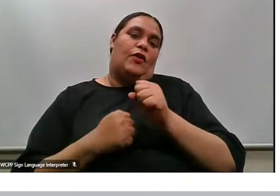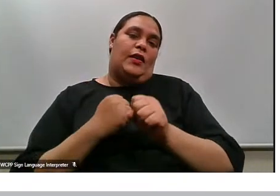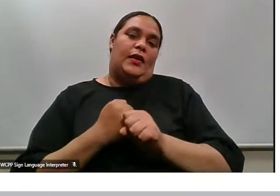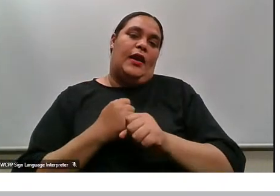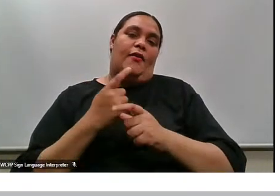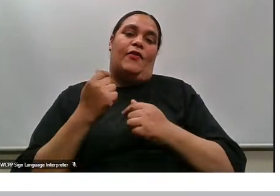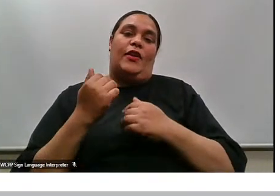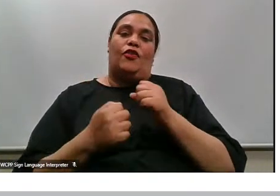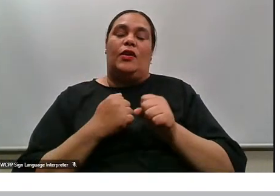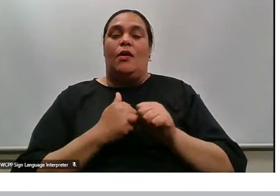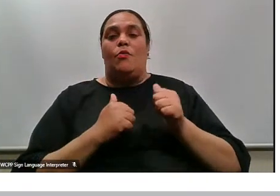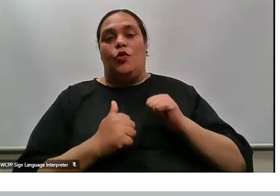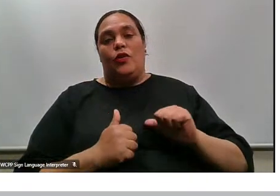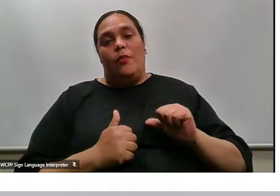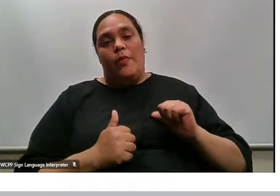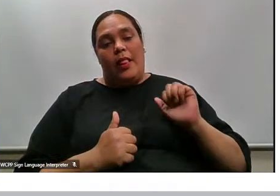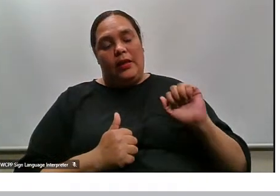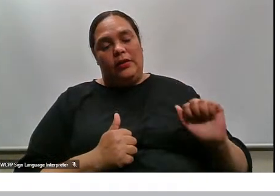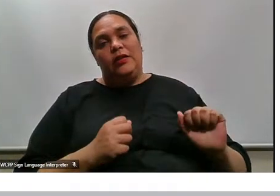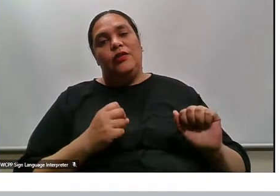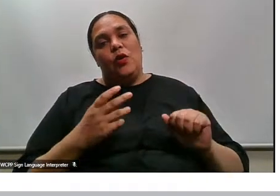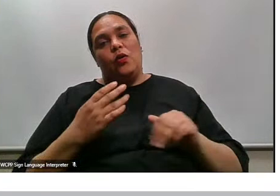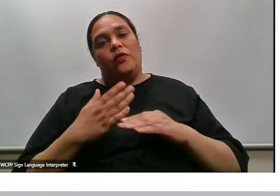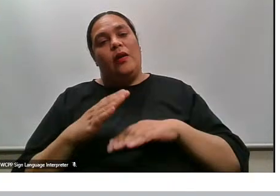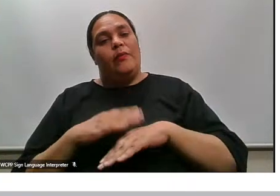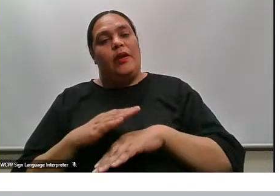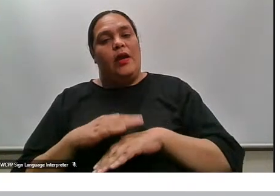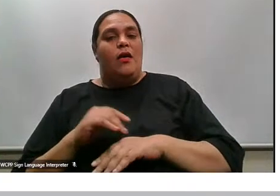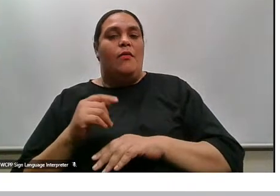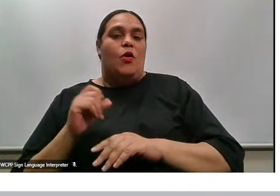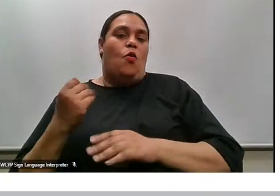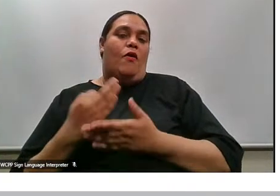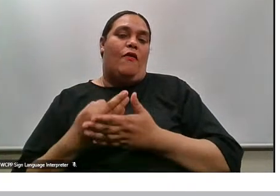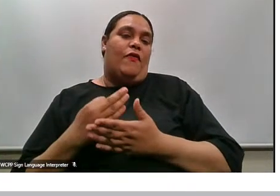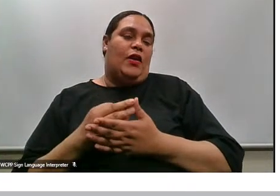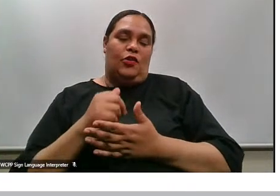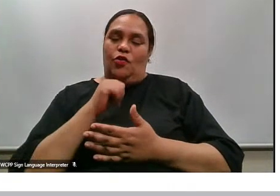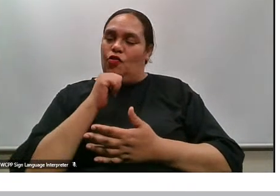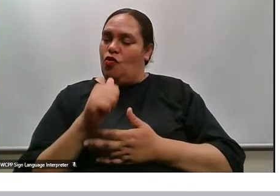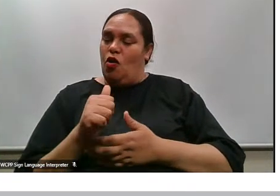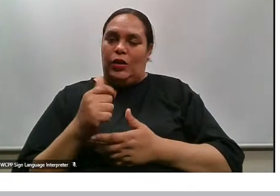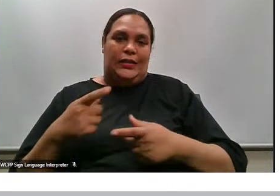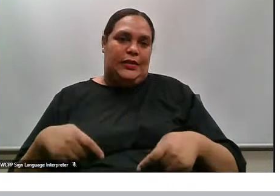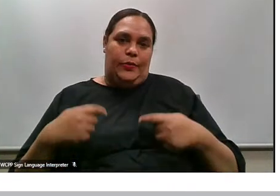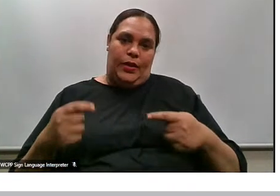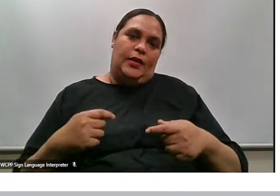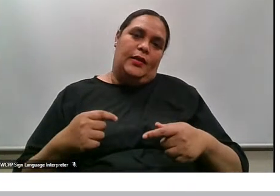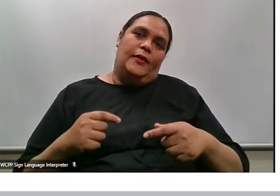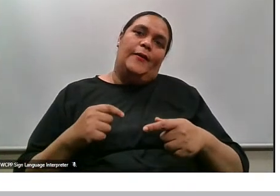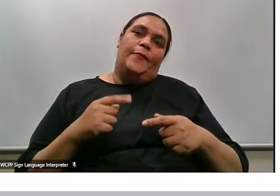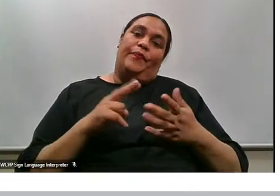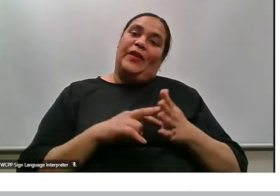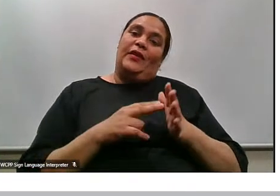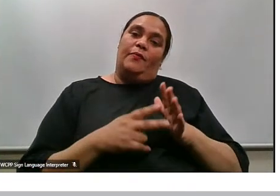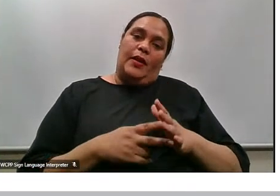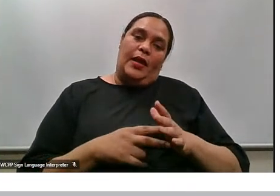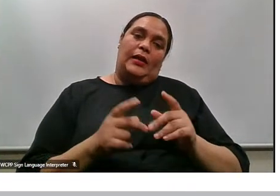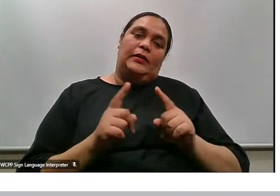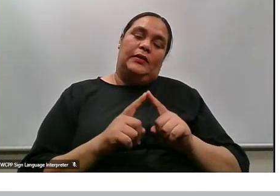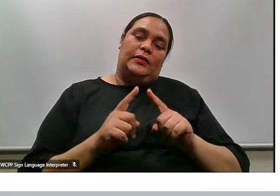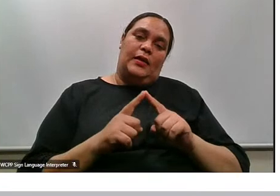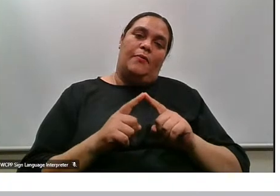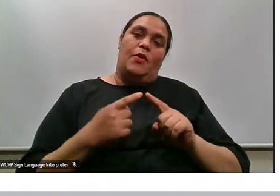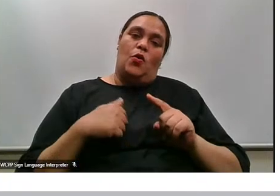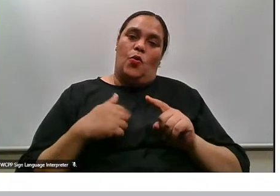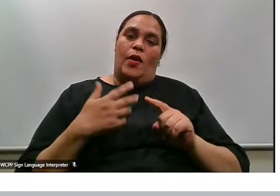financial year of municipalities. So at times all funds have not been spent as planned. And